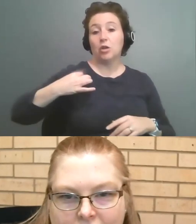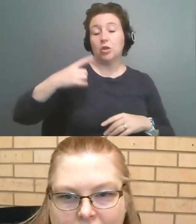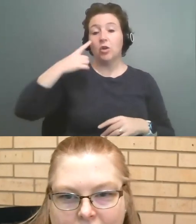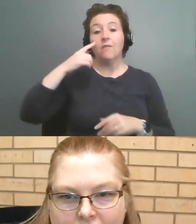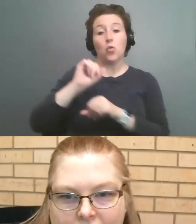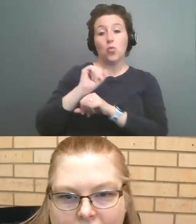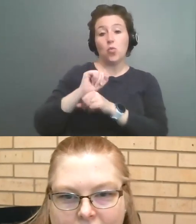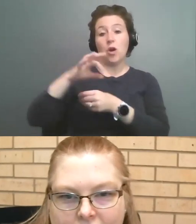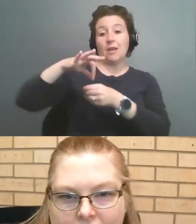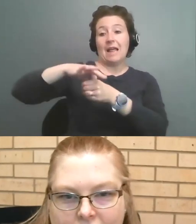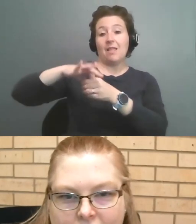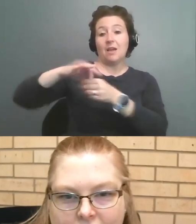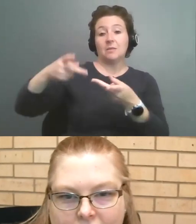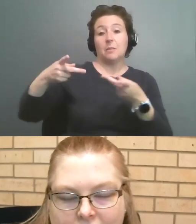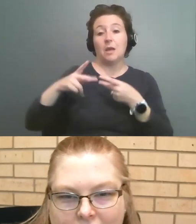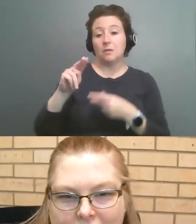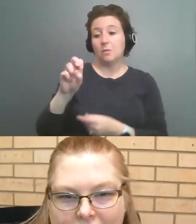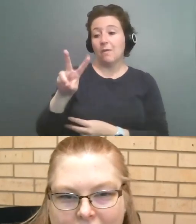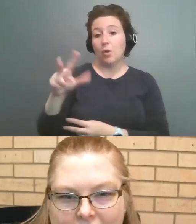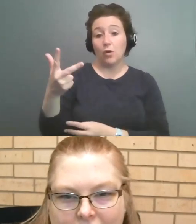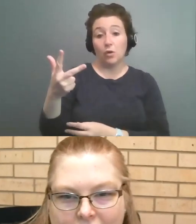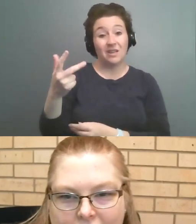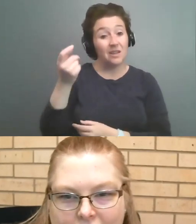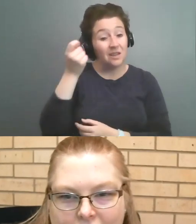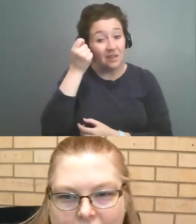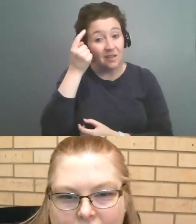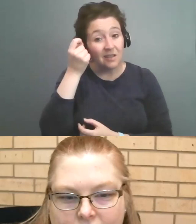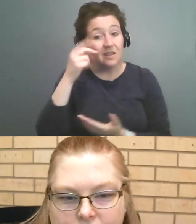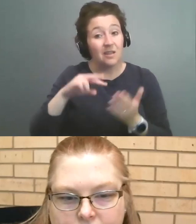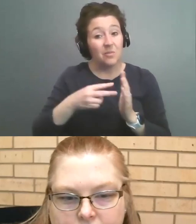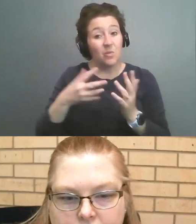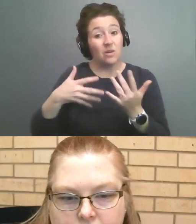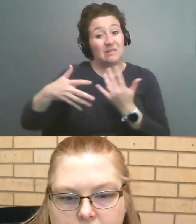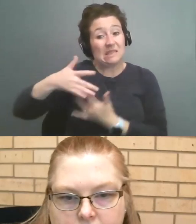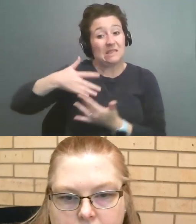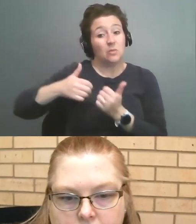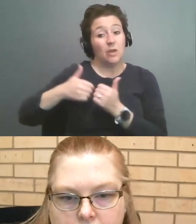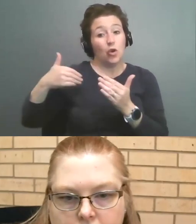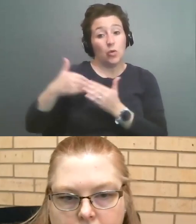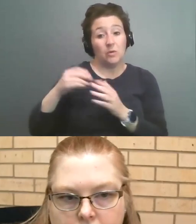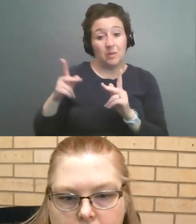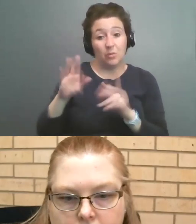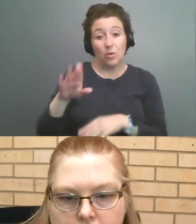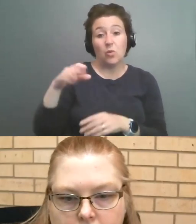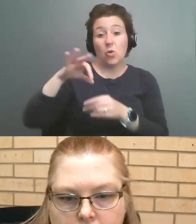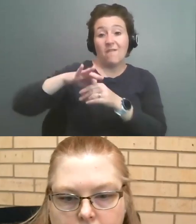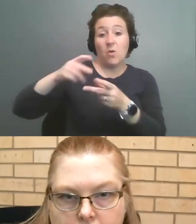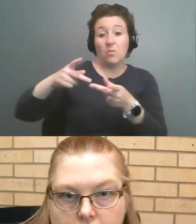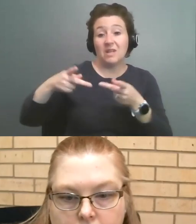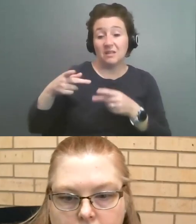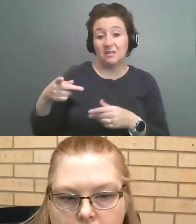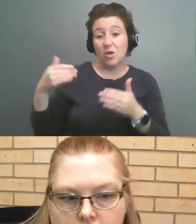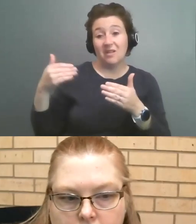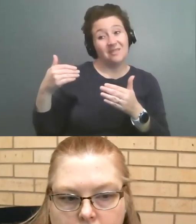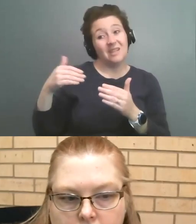locations. Recognize that you will very likely be in close contact with individuals at your polling place, closer than